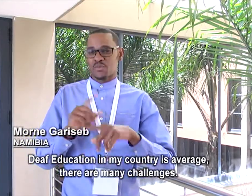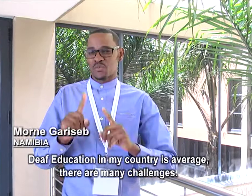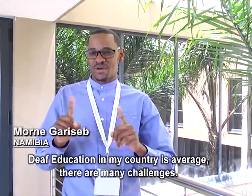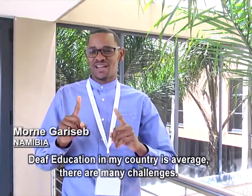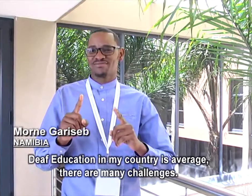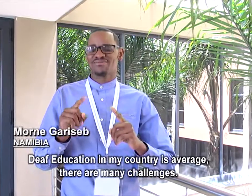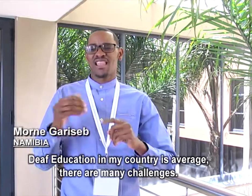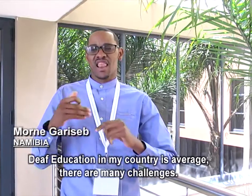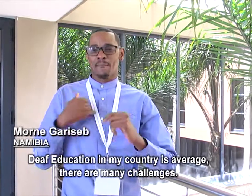are many challenges.